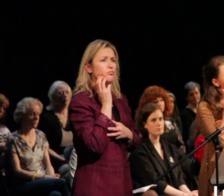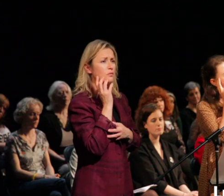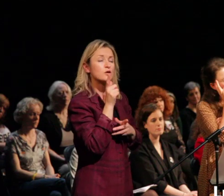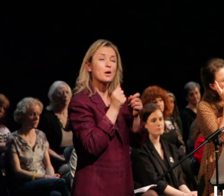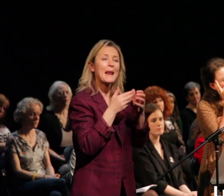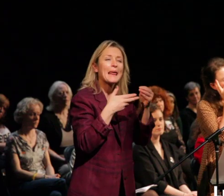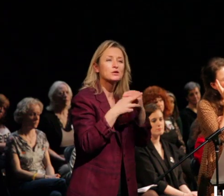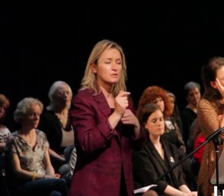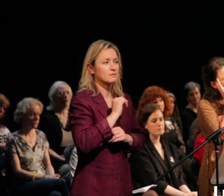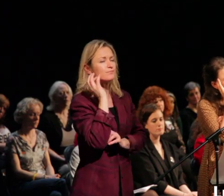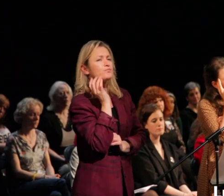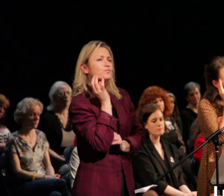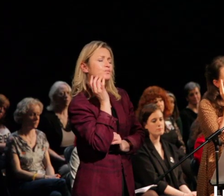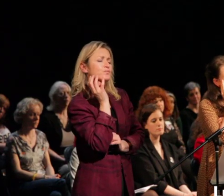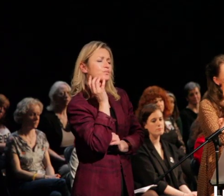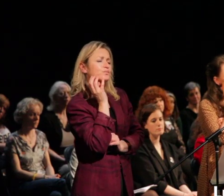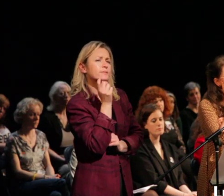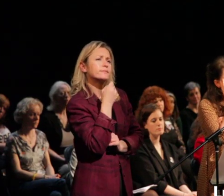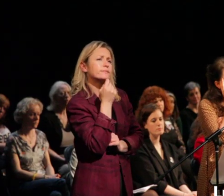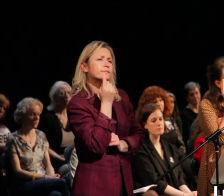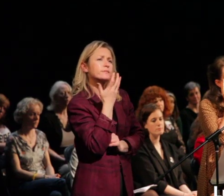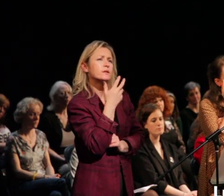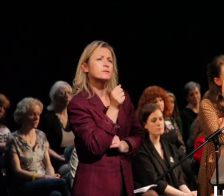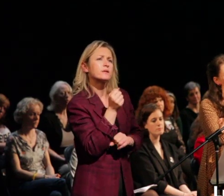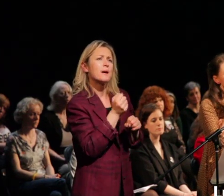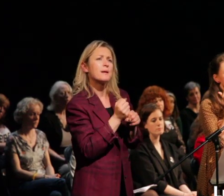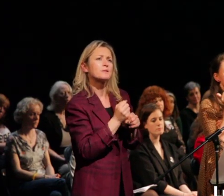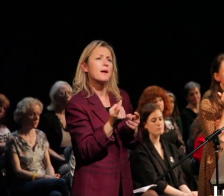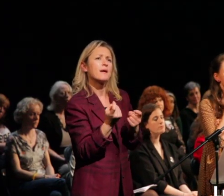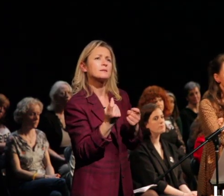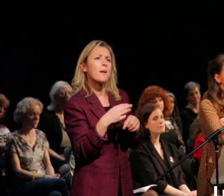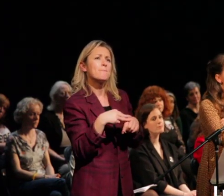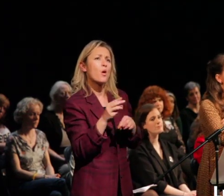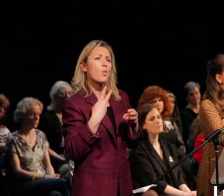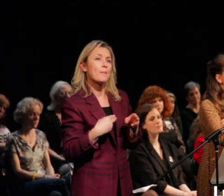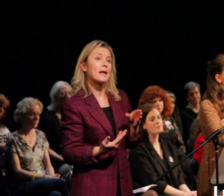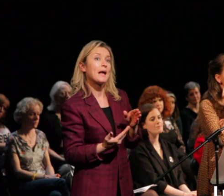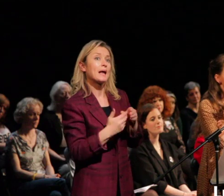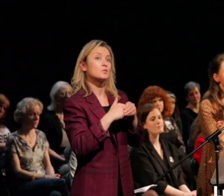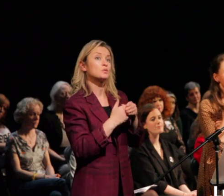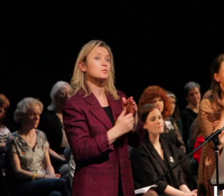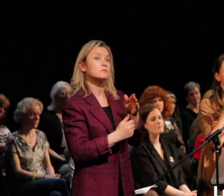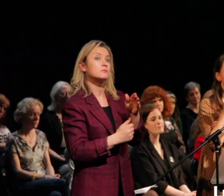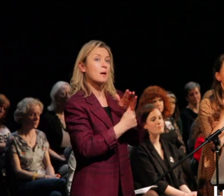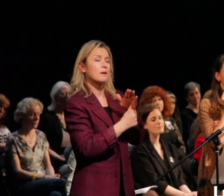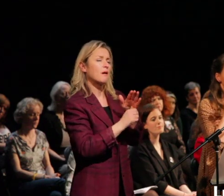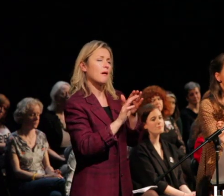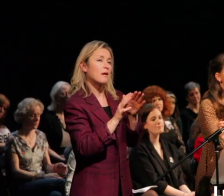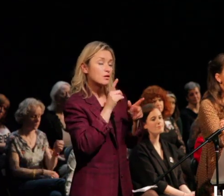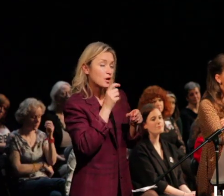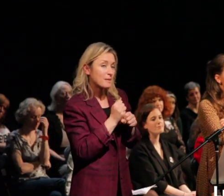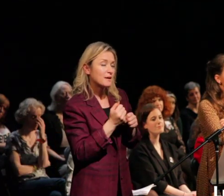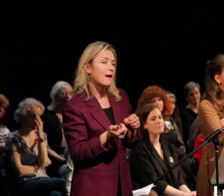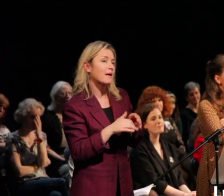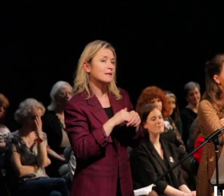talking about leadership, and he said, so I guess what we're saying here is it's not about getting women to the top of organisations, it's about getting feminists to the